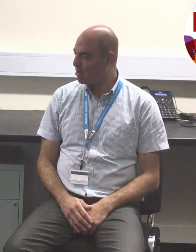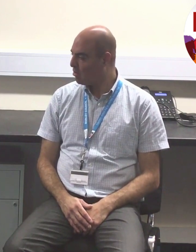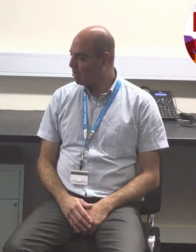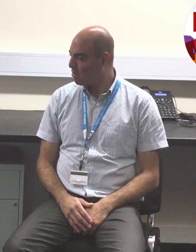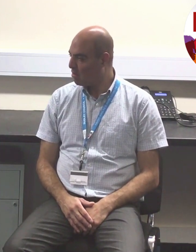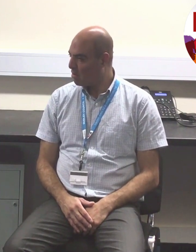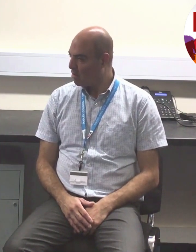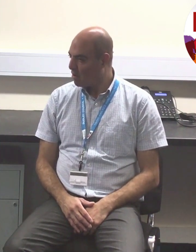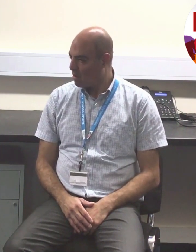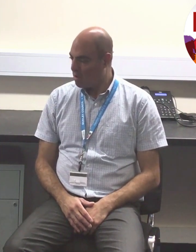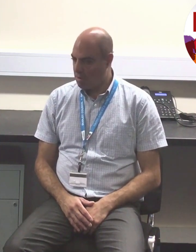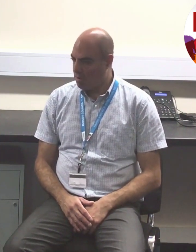like,